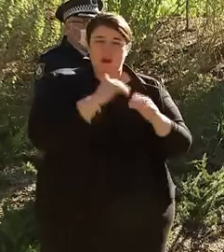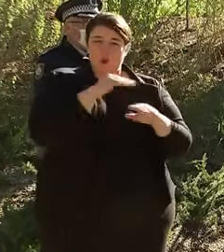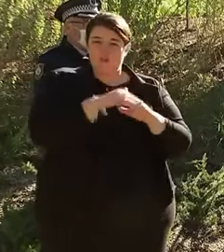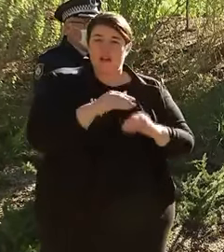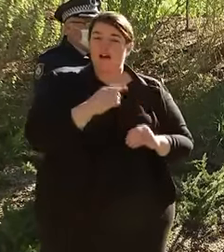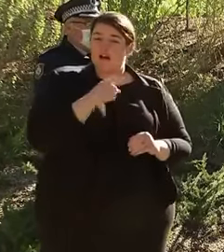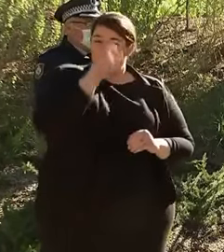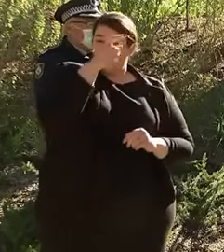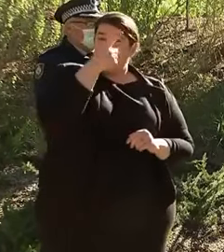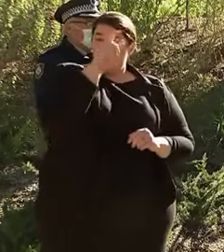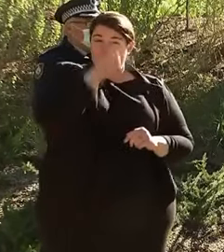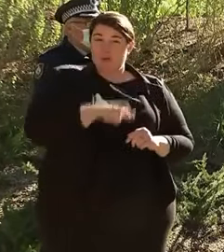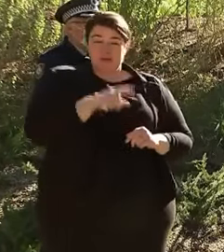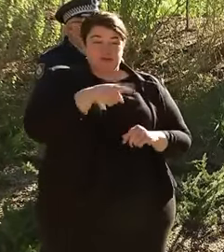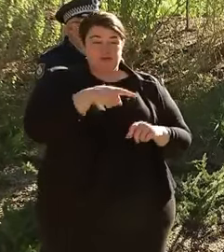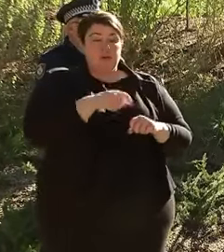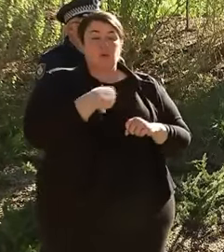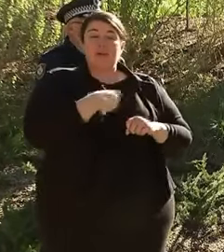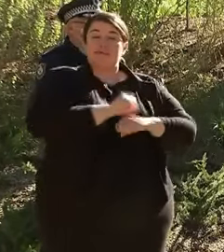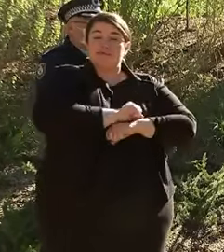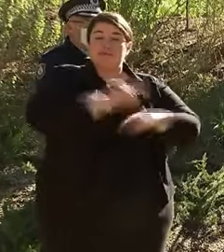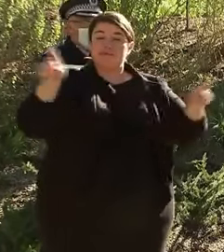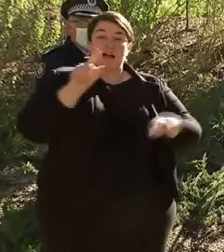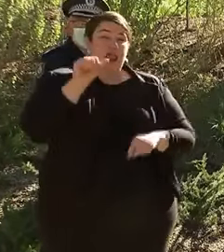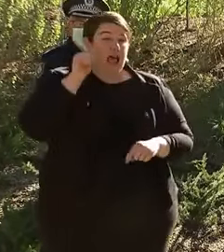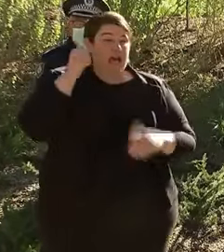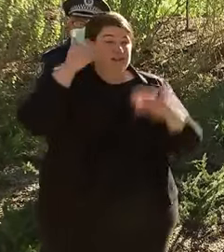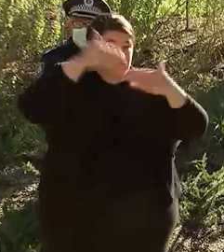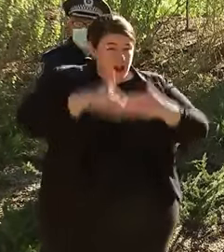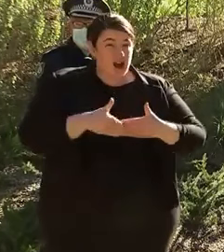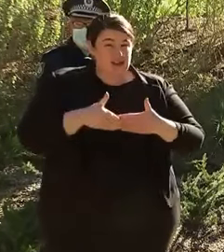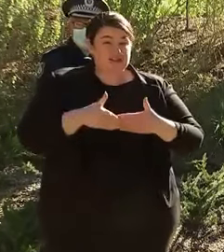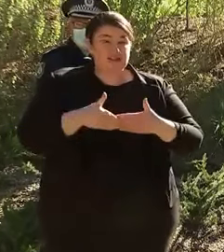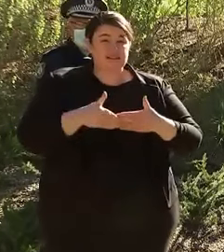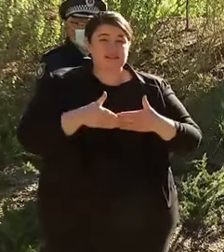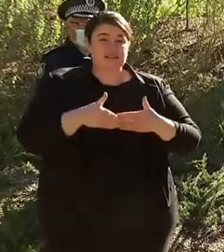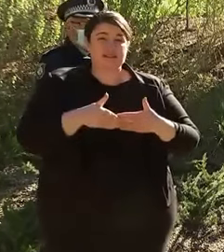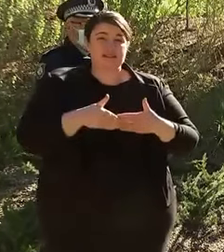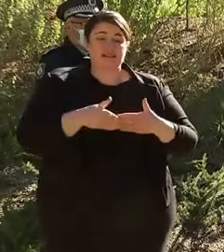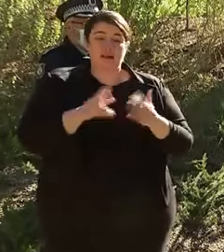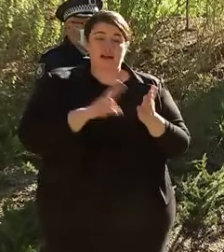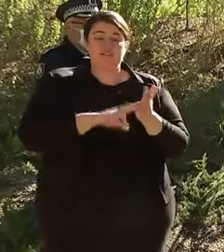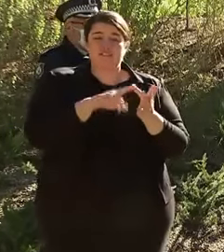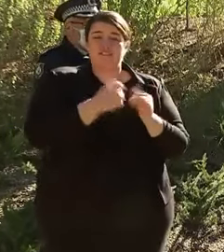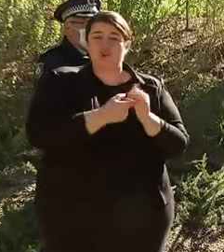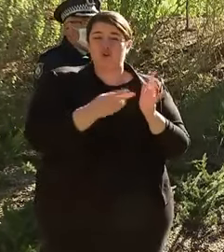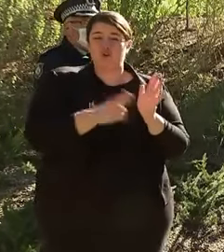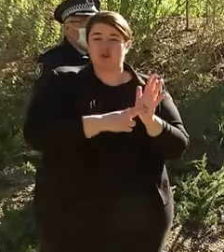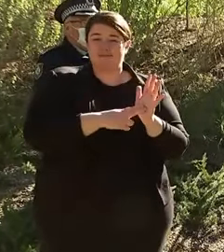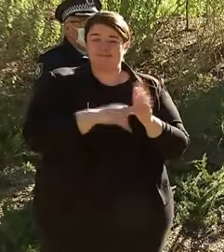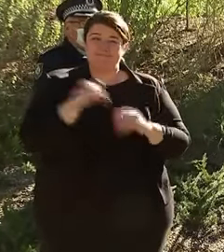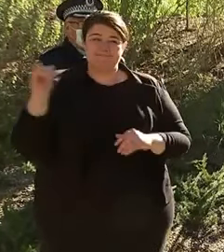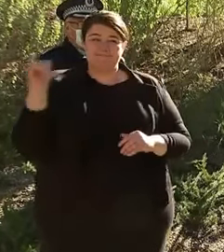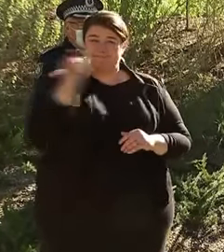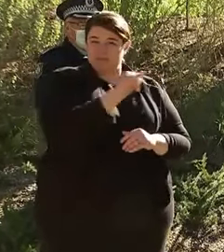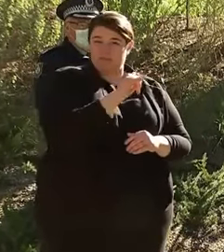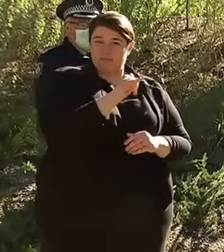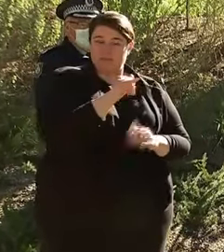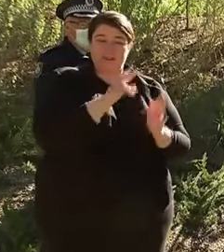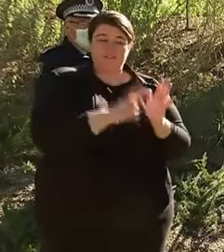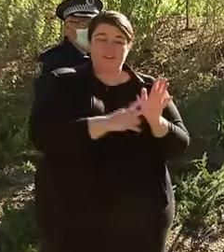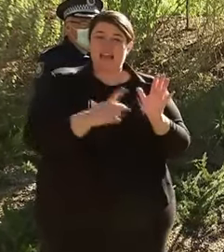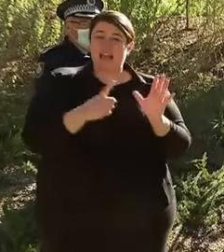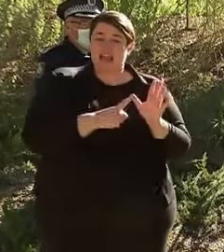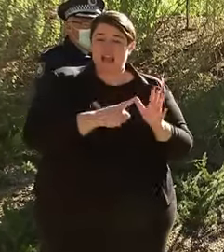A public health alert was sent out last night, but there were a number of Virgin flights. Flight number